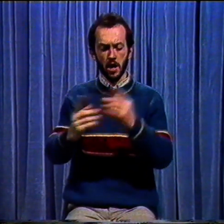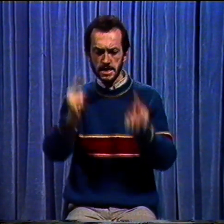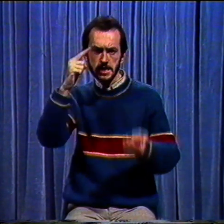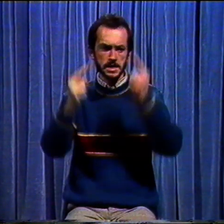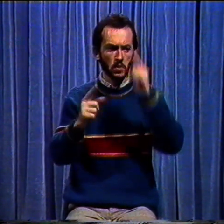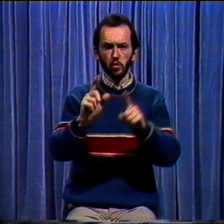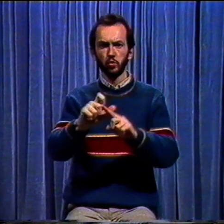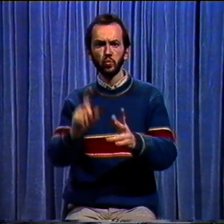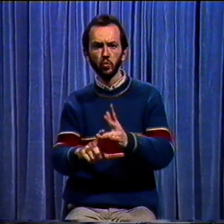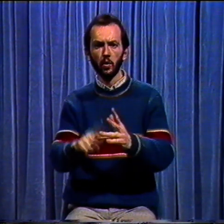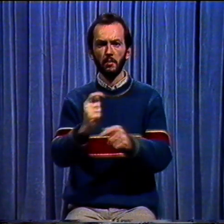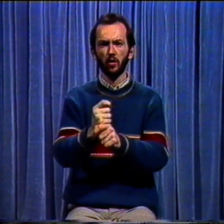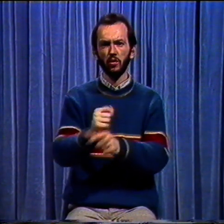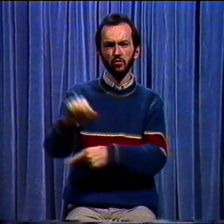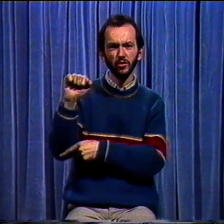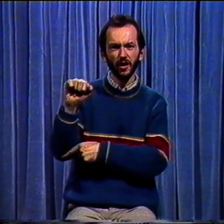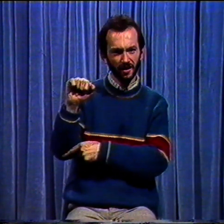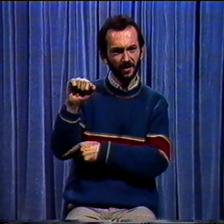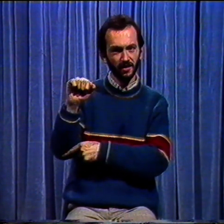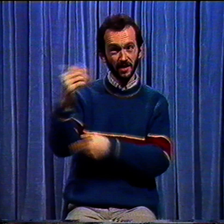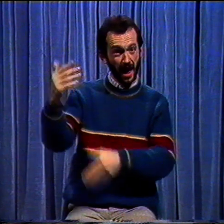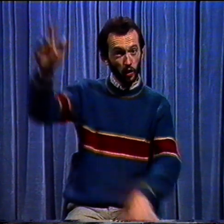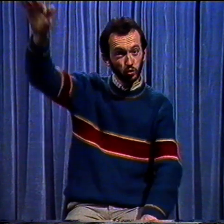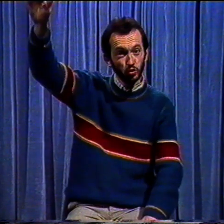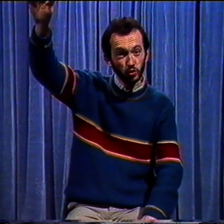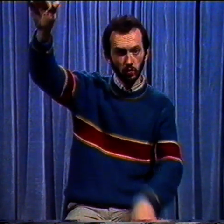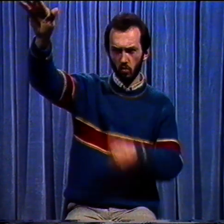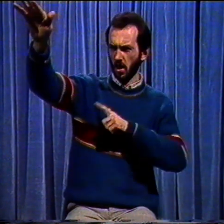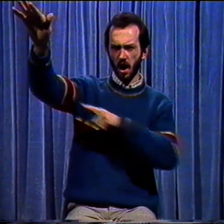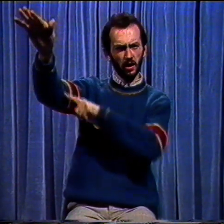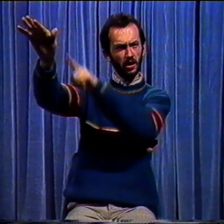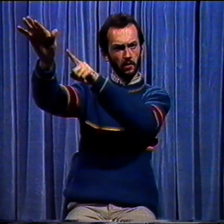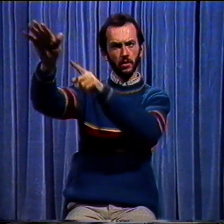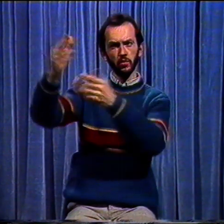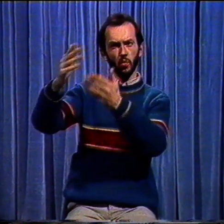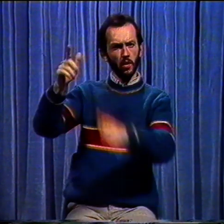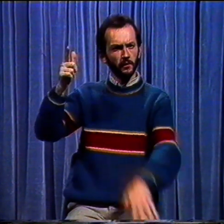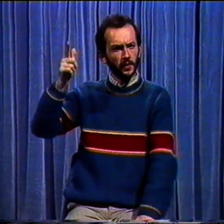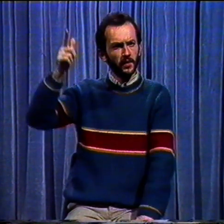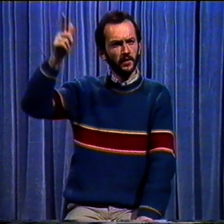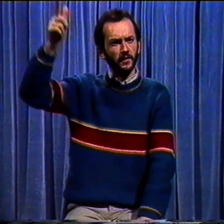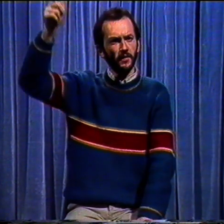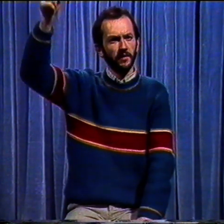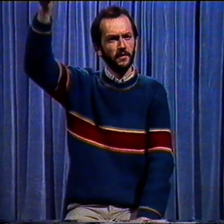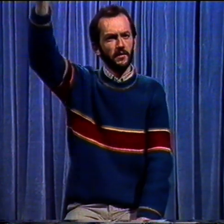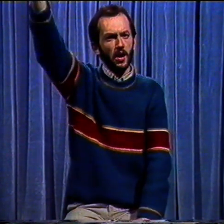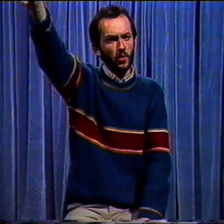the Americans at the moment are worried about what to do about Russia. And that's happening there at the moment, is to show how far